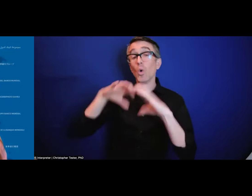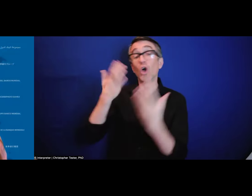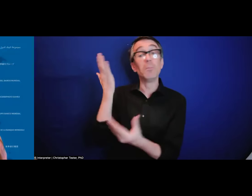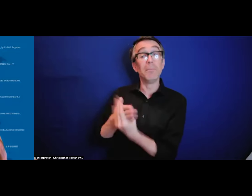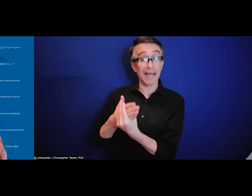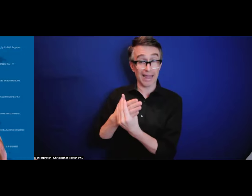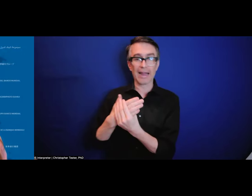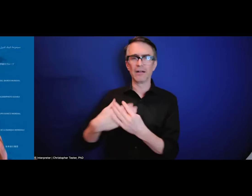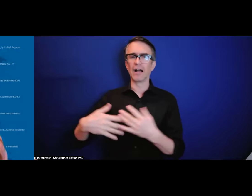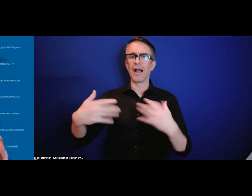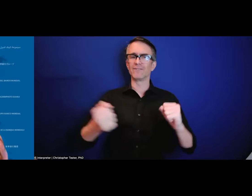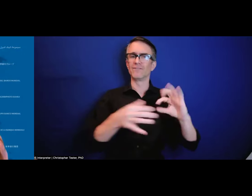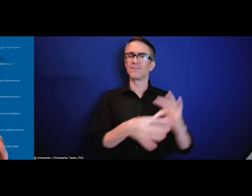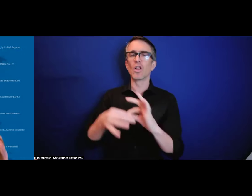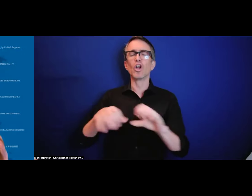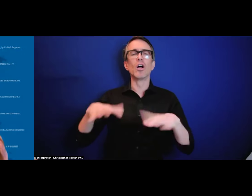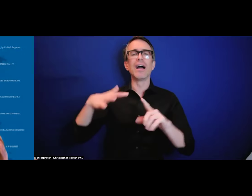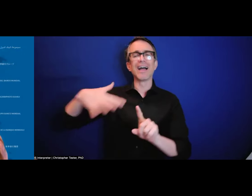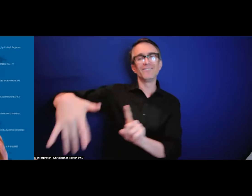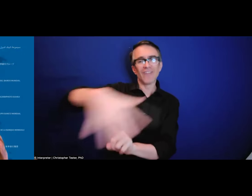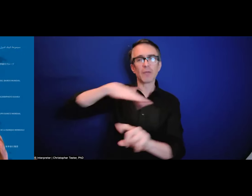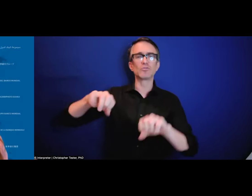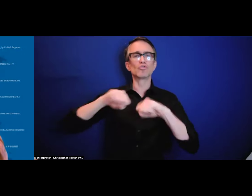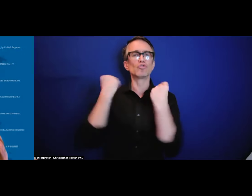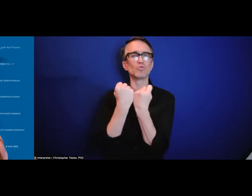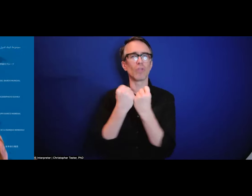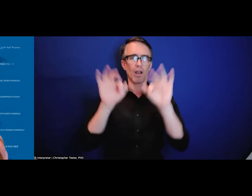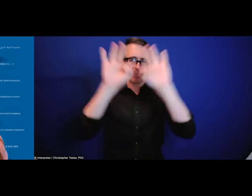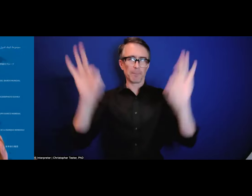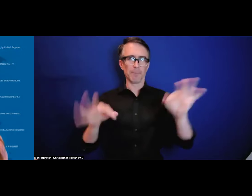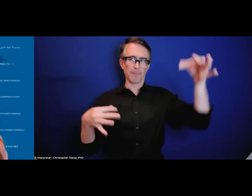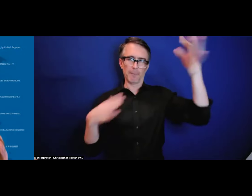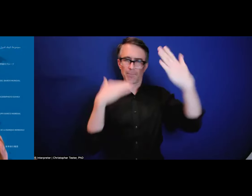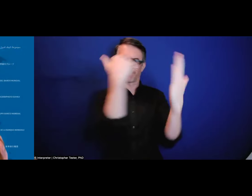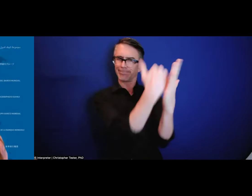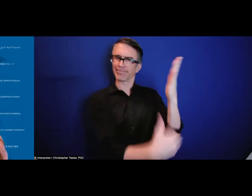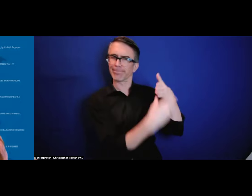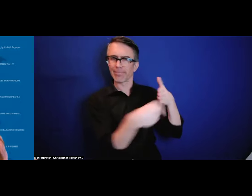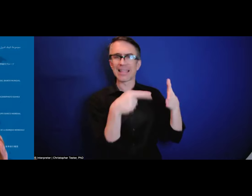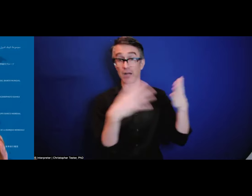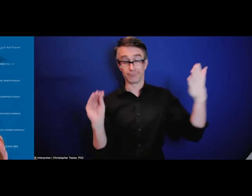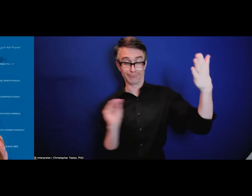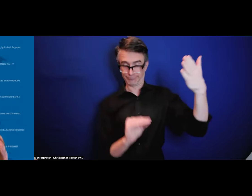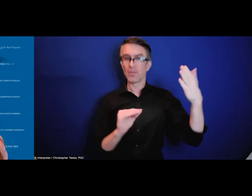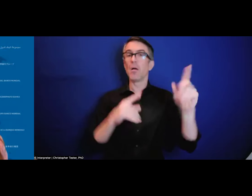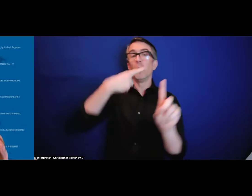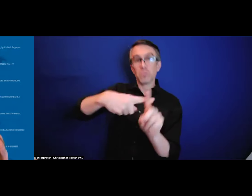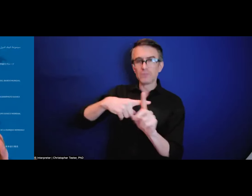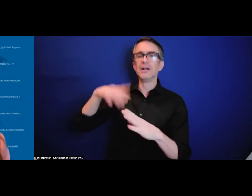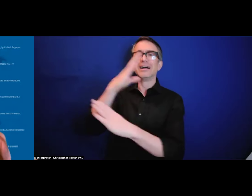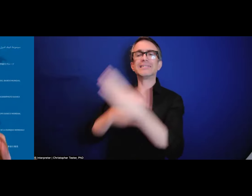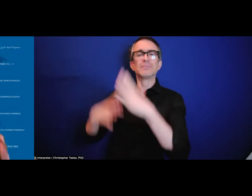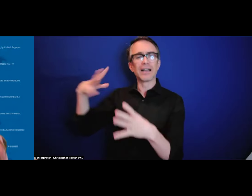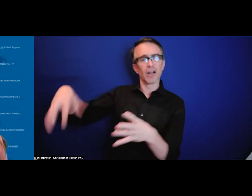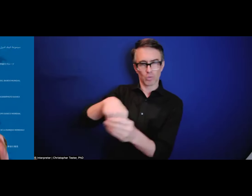of non-discrimination, the principle around accessibility that Daryl spoke about, the importance of participation,